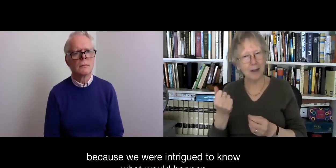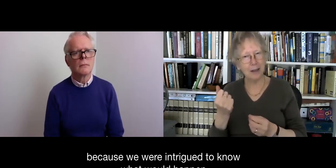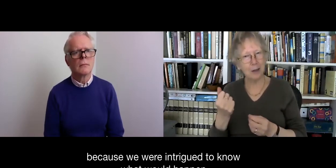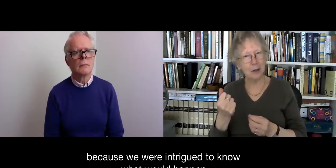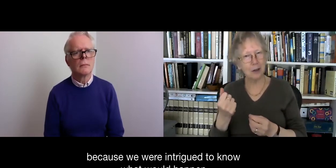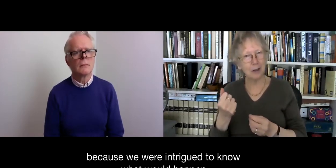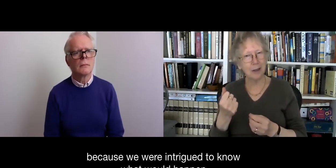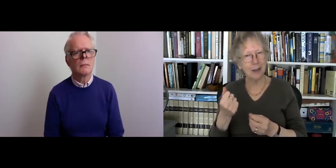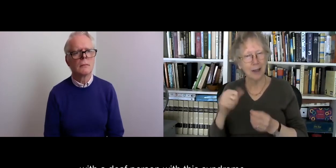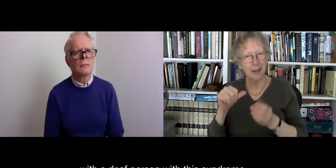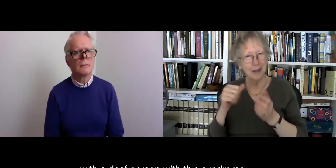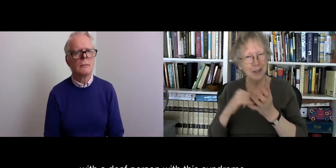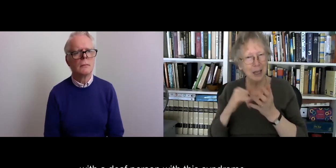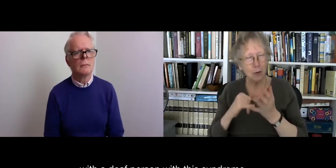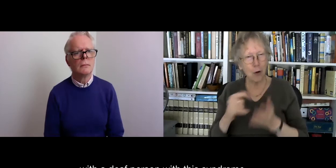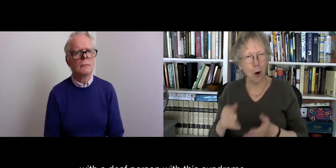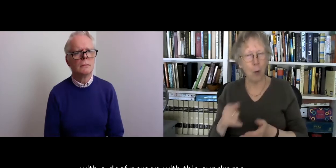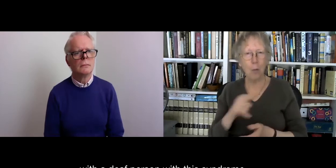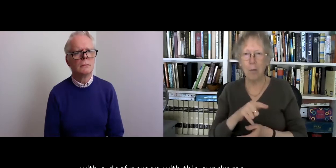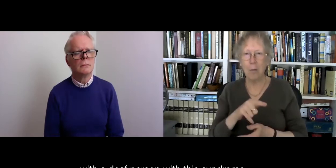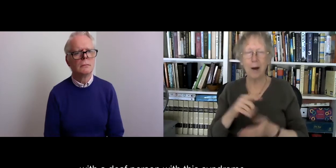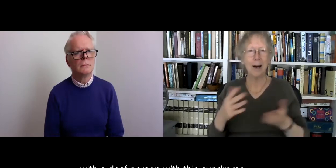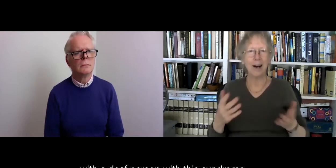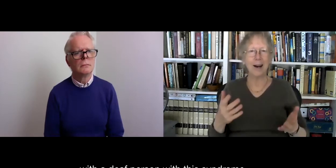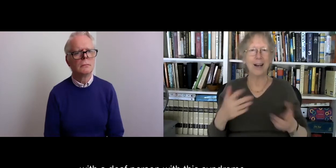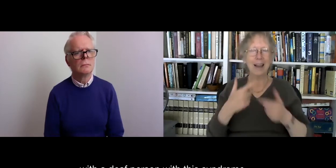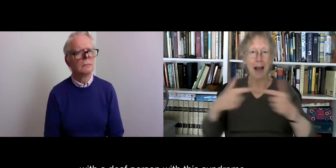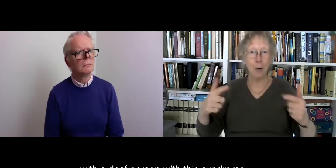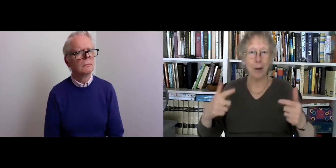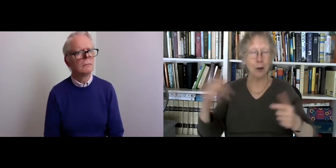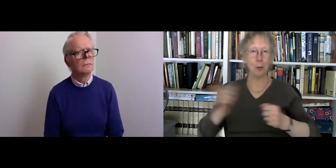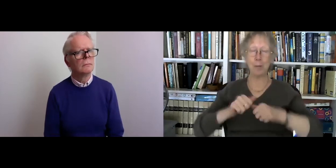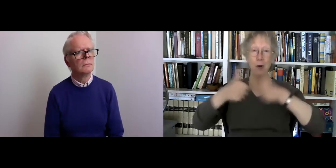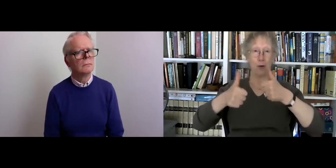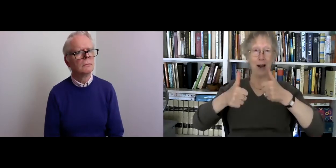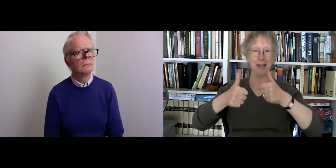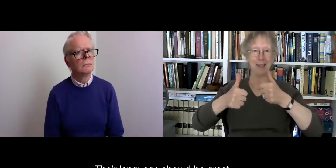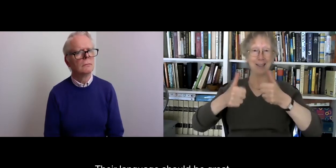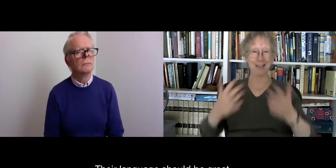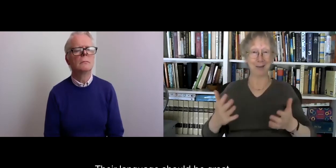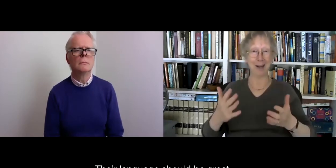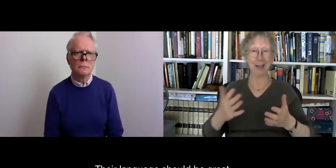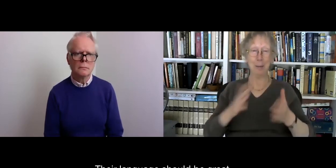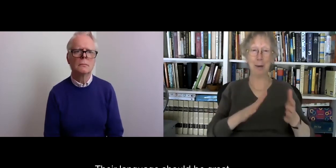happen with a deaf person with this syndrome. Their language should be